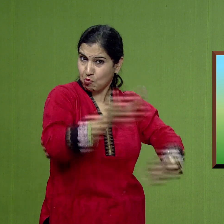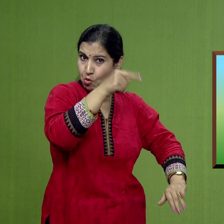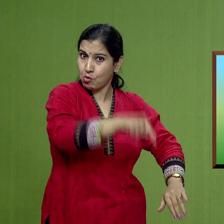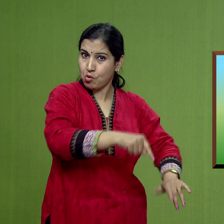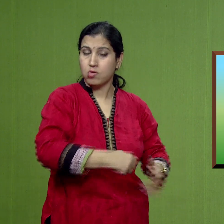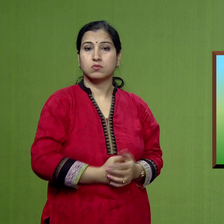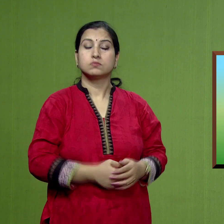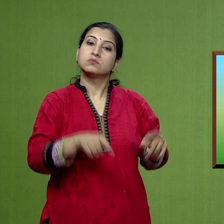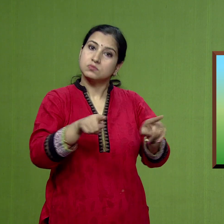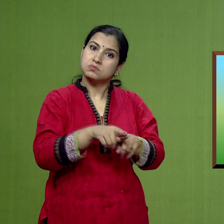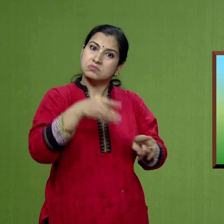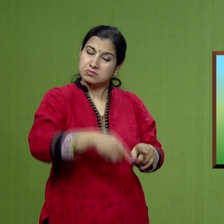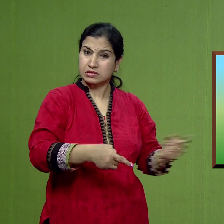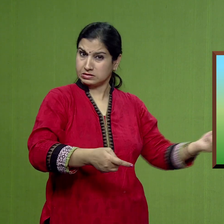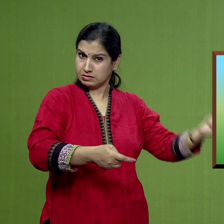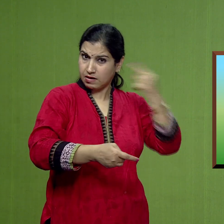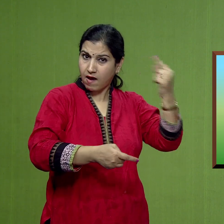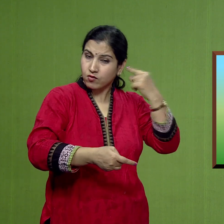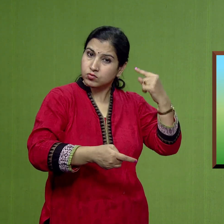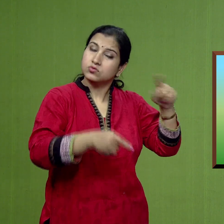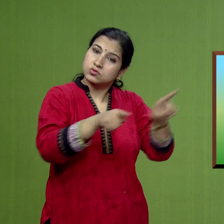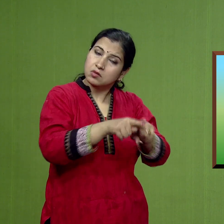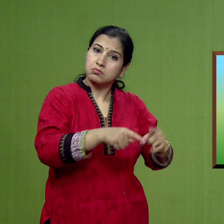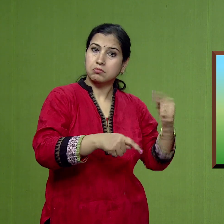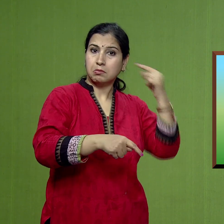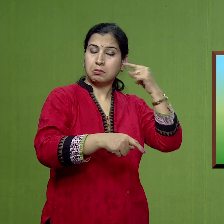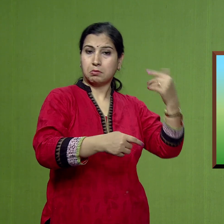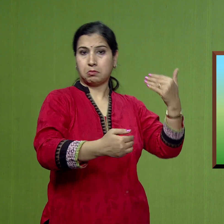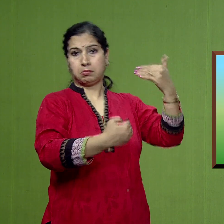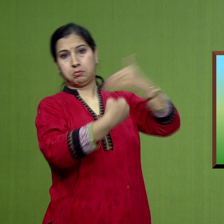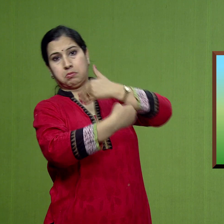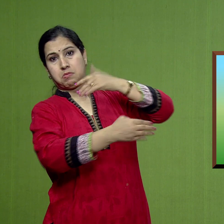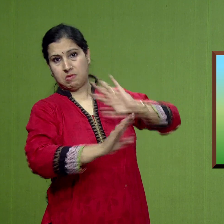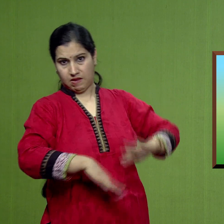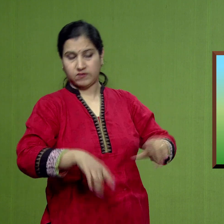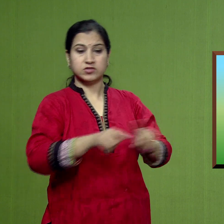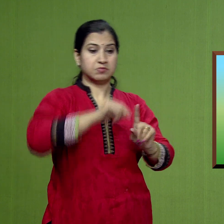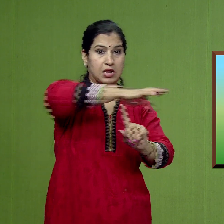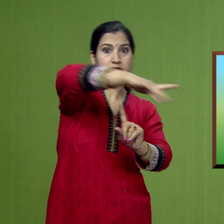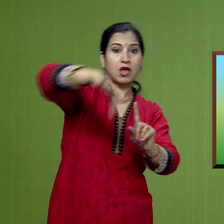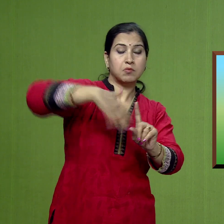So, this noise too has certain effects on you and your environment.